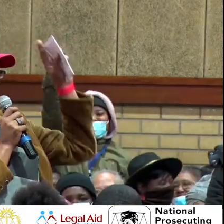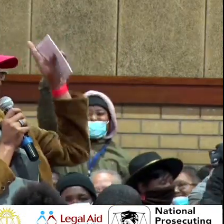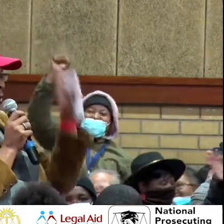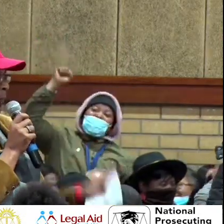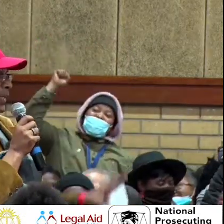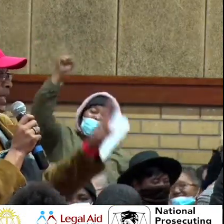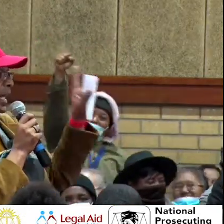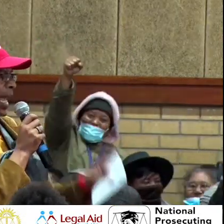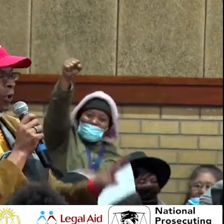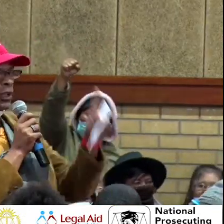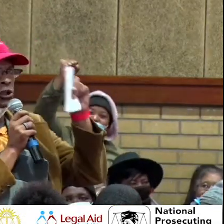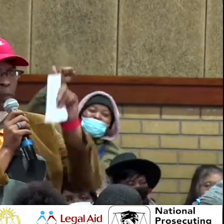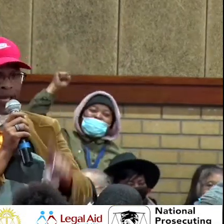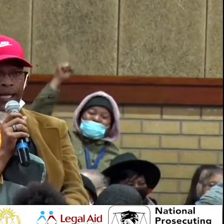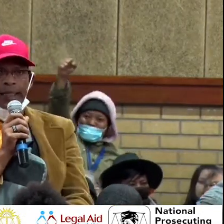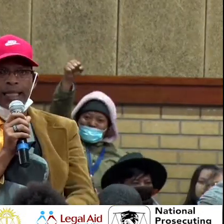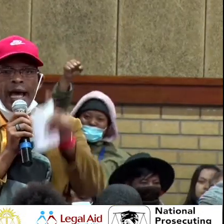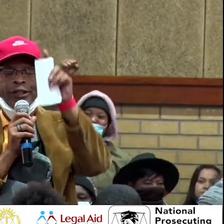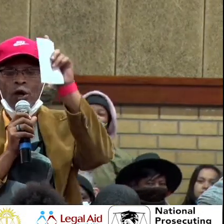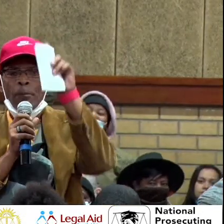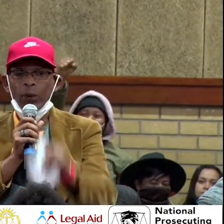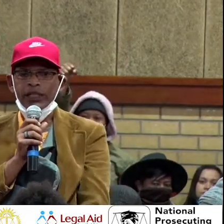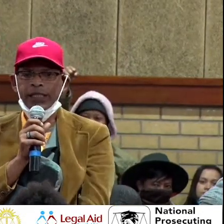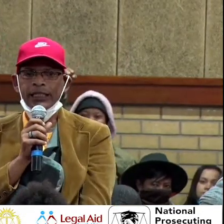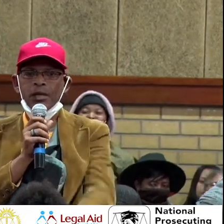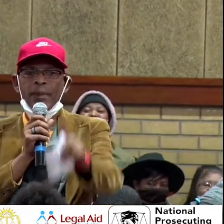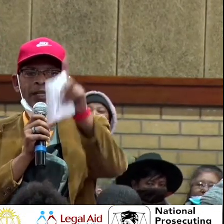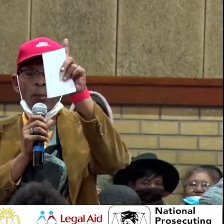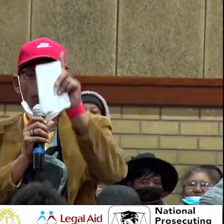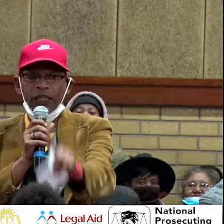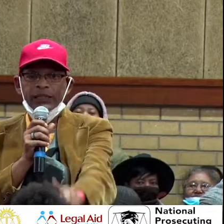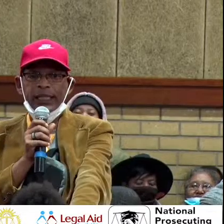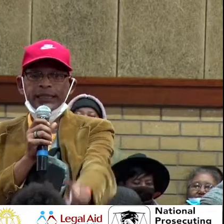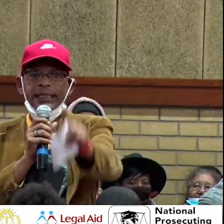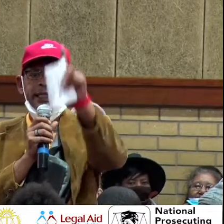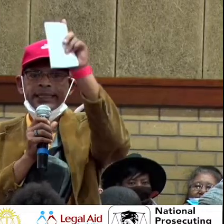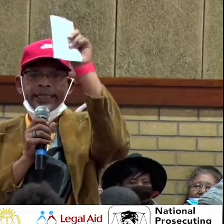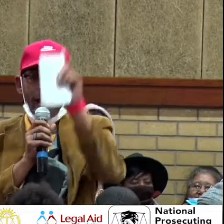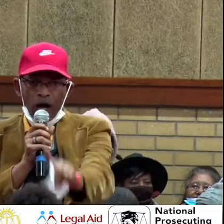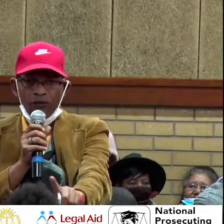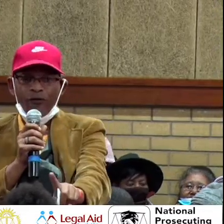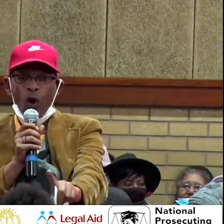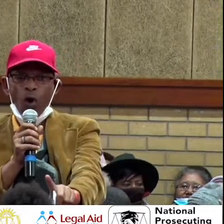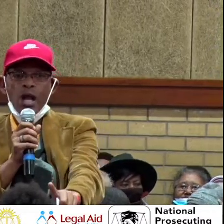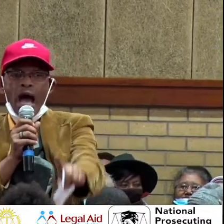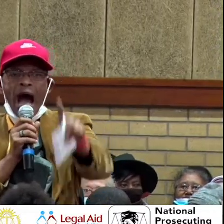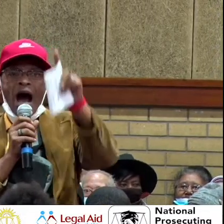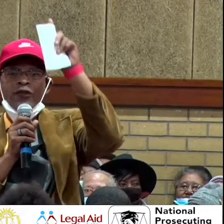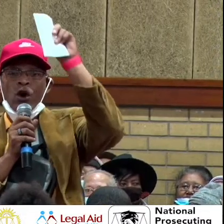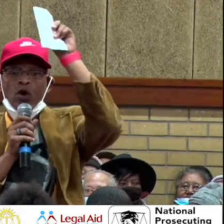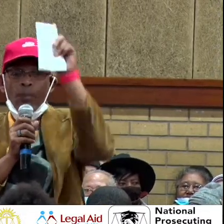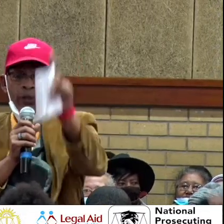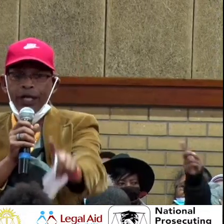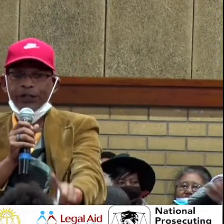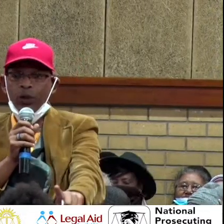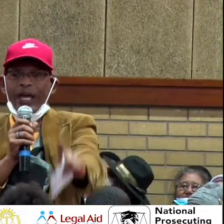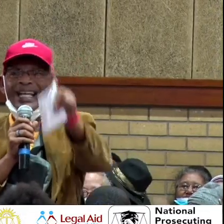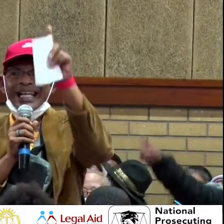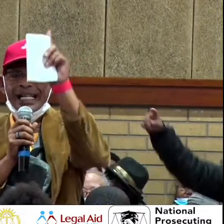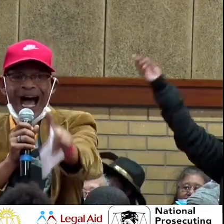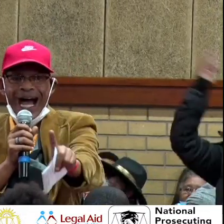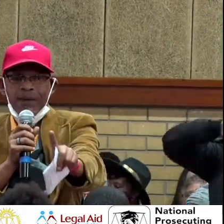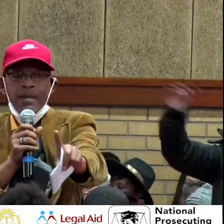We respect the language barriers at your police station, but your police station is the downfall of your community